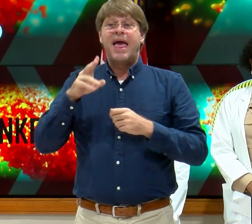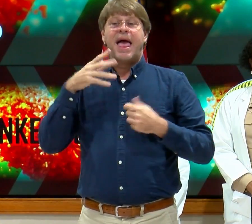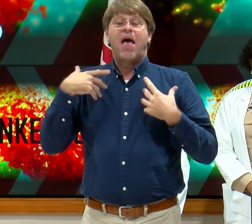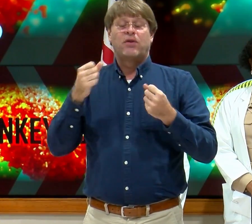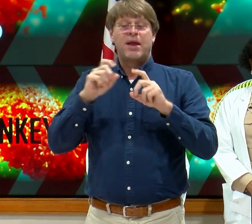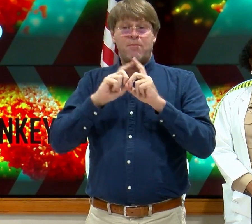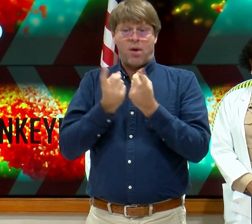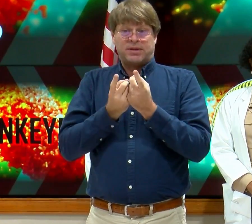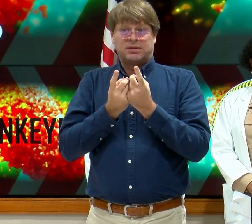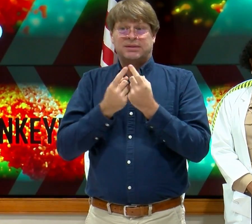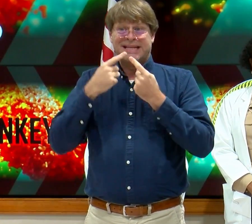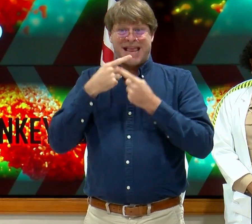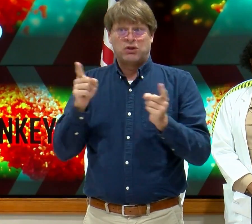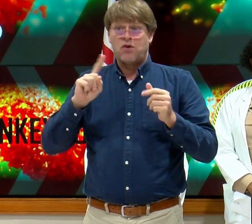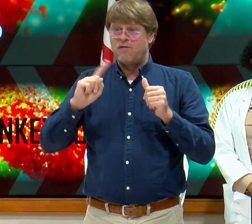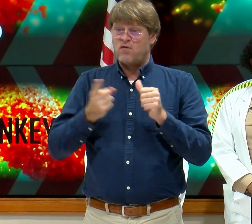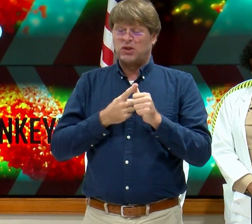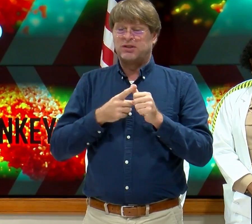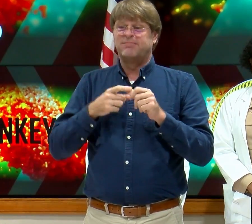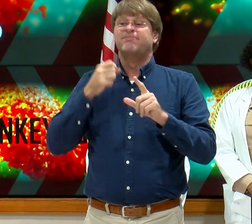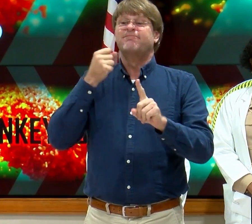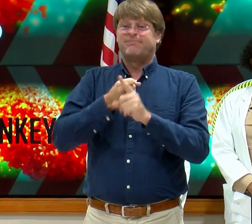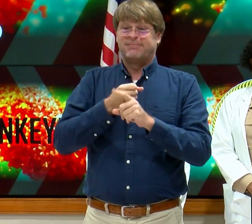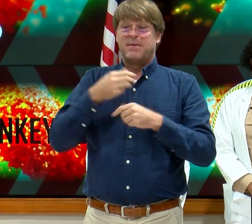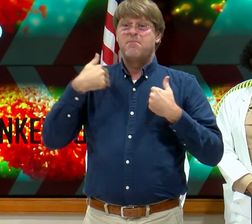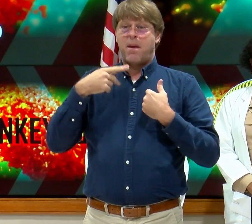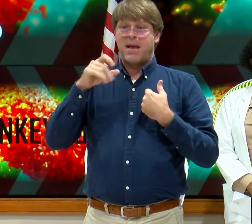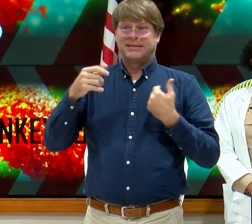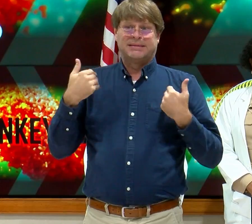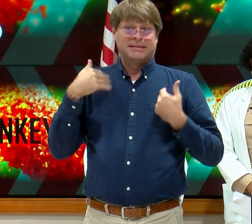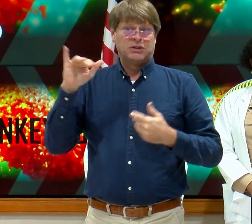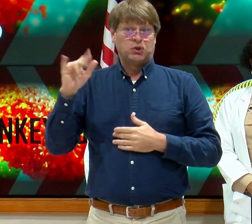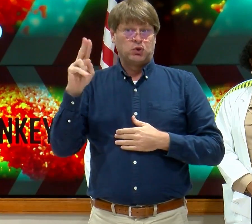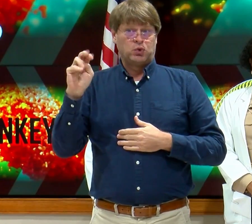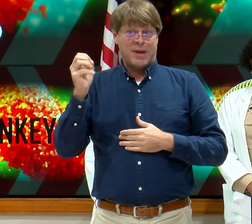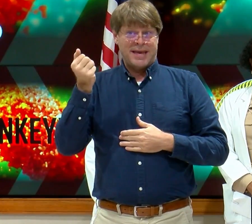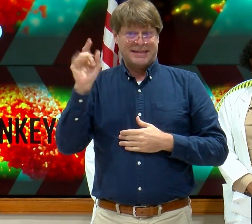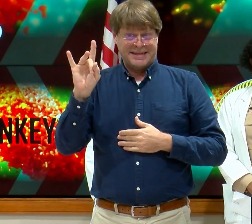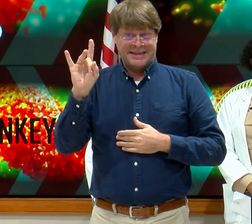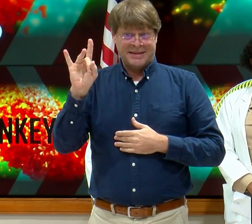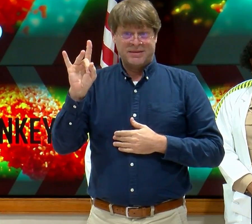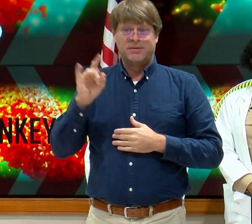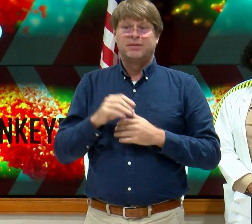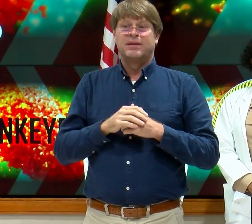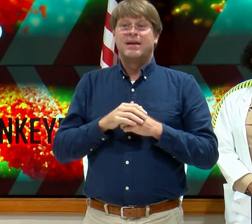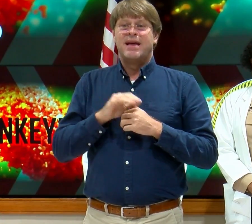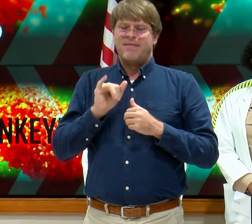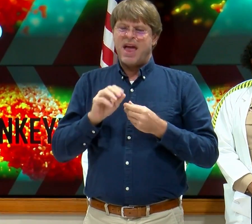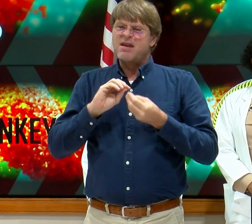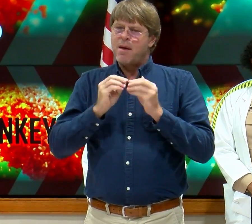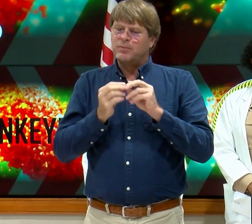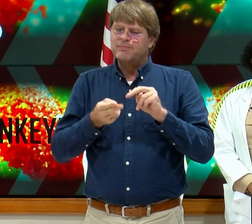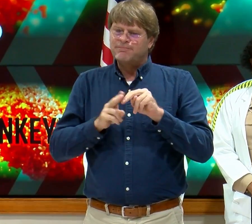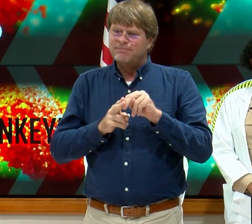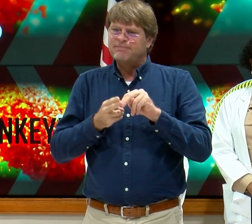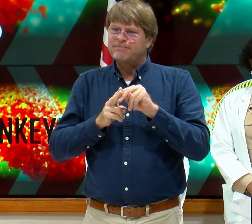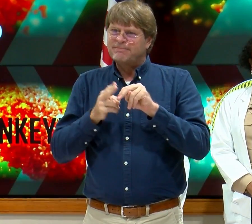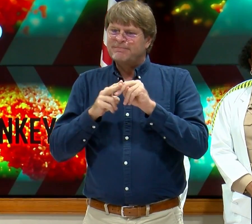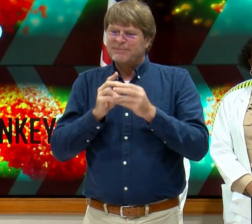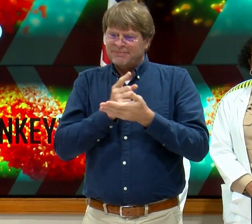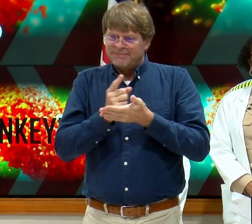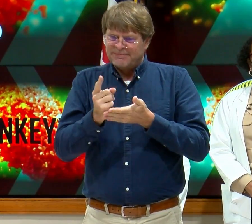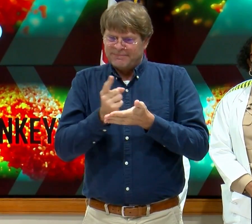the city's first confirmed case of monkeypox on June 18th. The case count rose gradually over the following